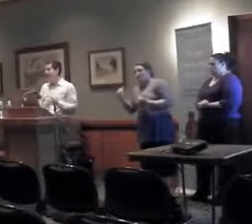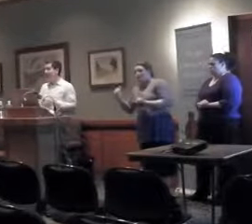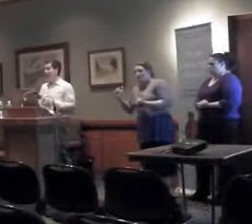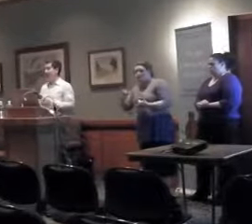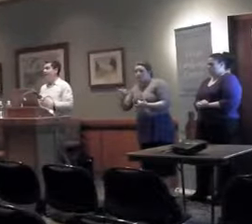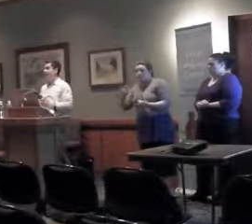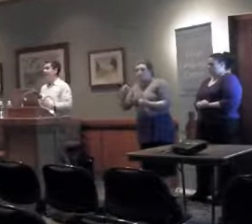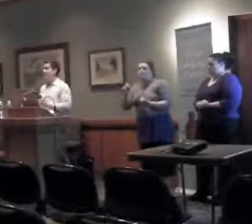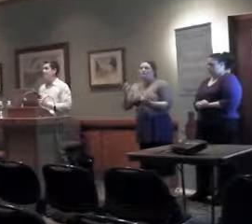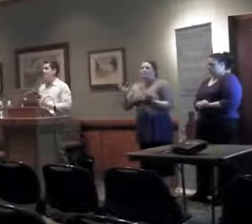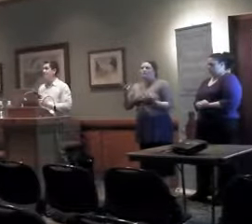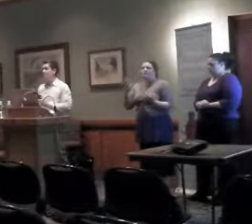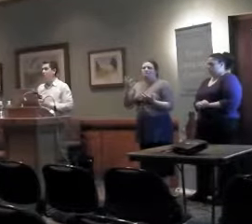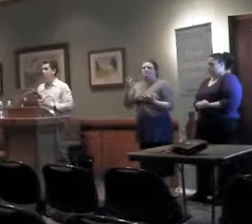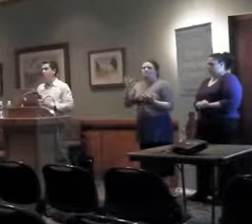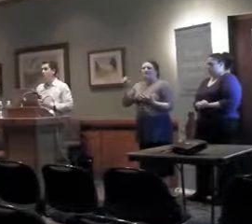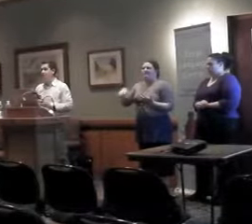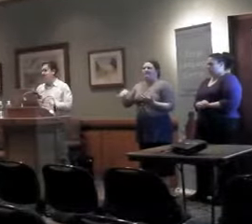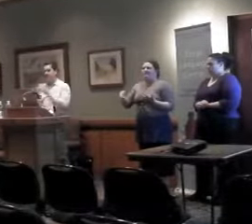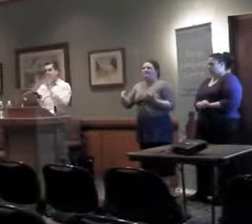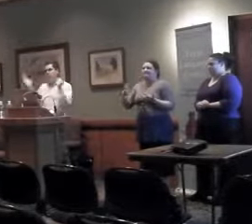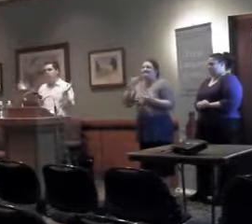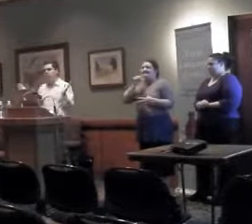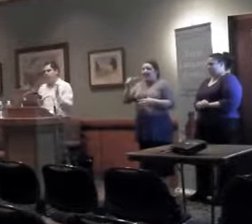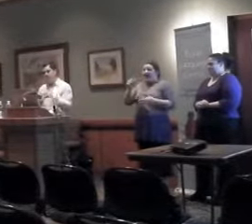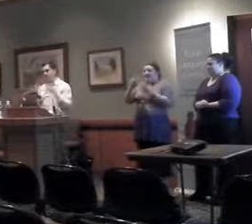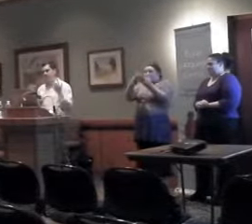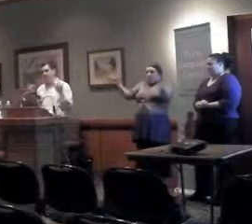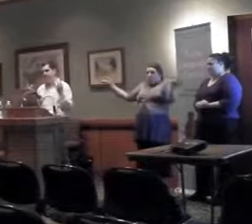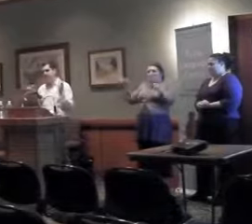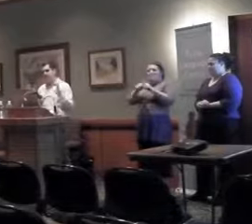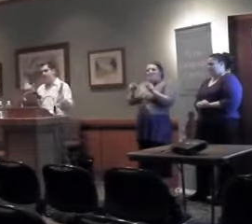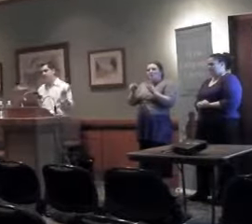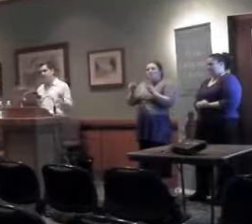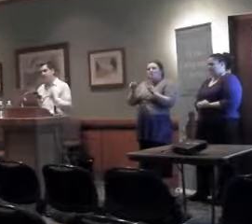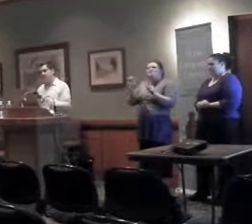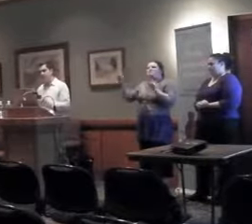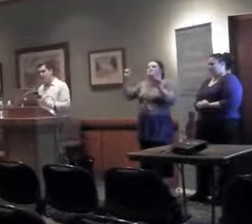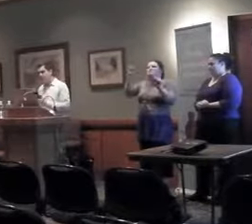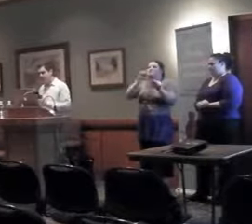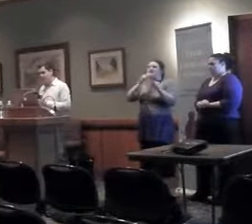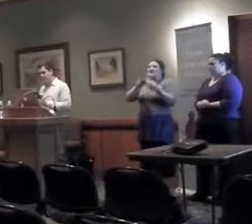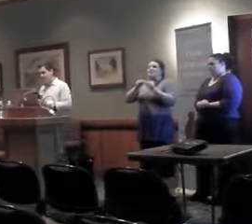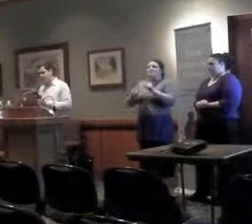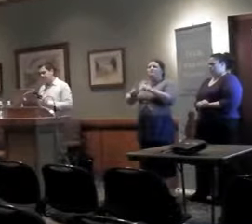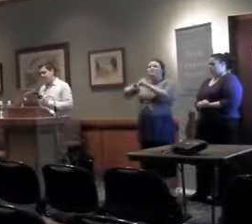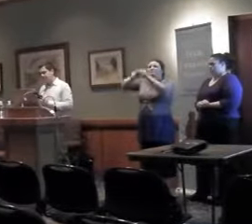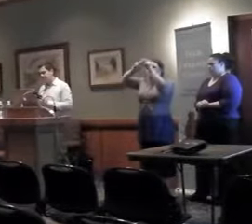now. And it's not across the board, but the numbers are pretty high.